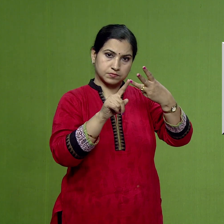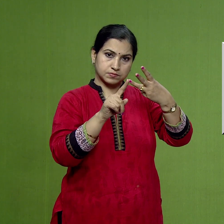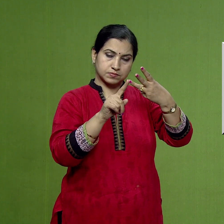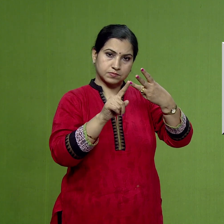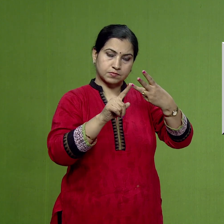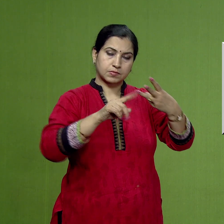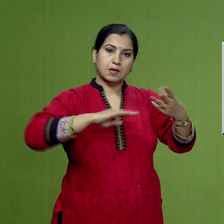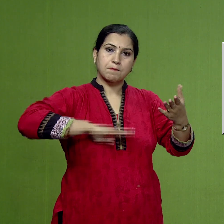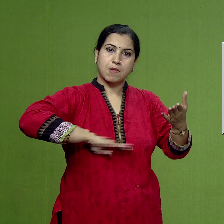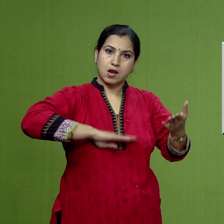Maharashtra,